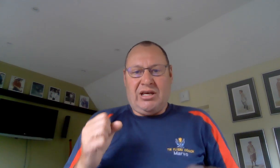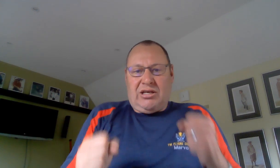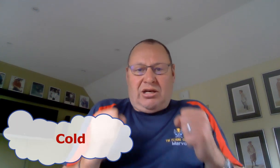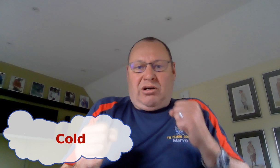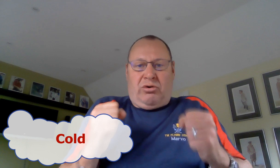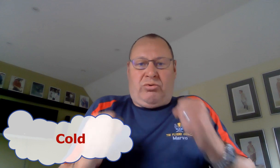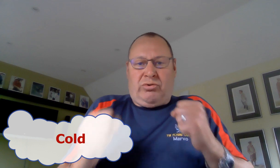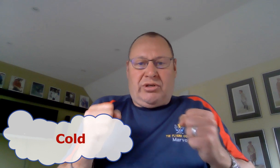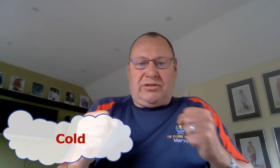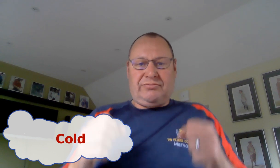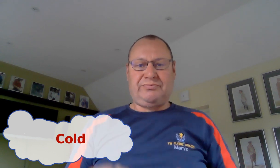Cold.